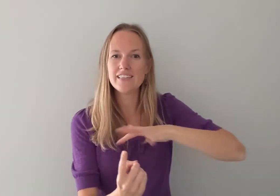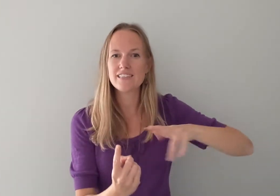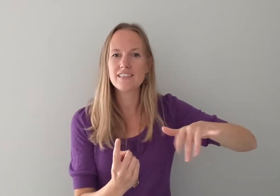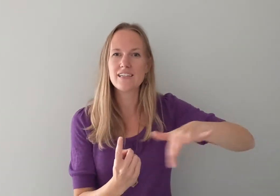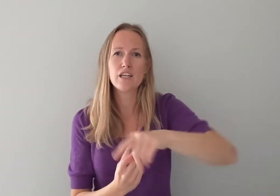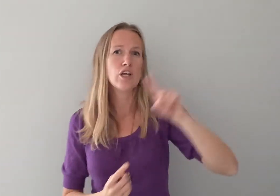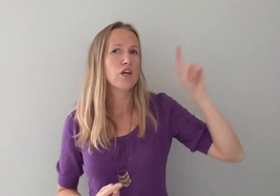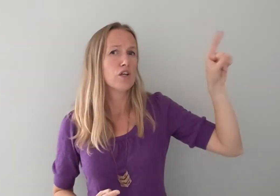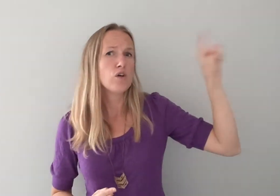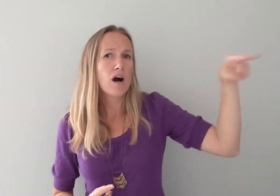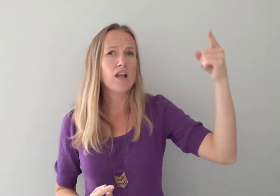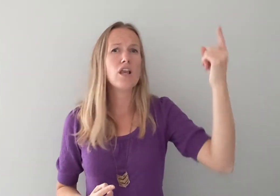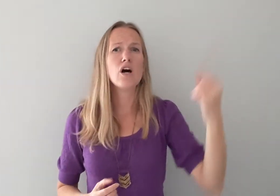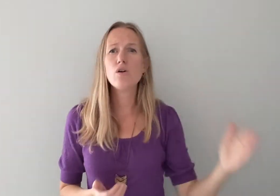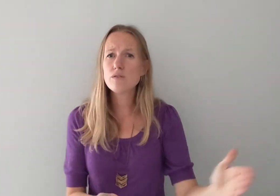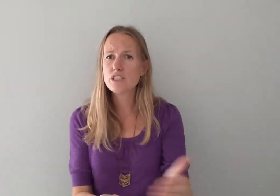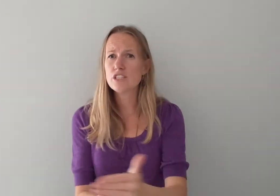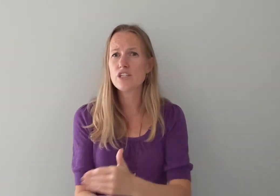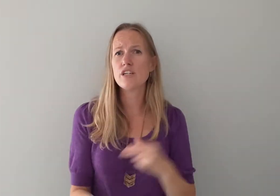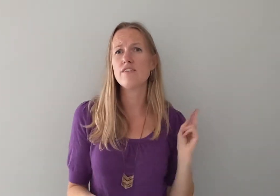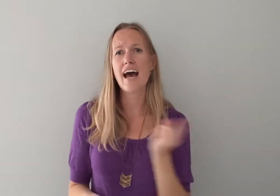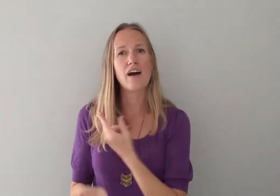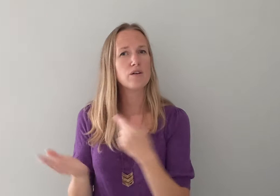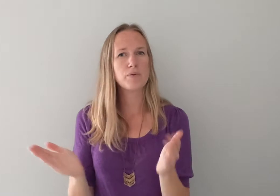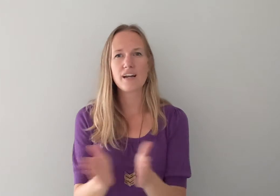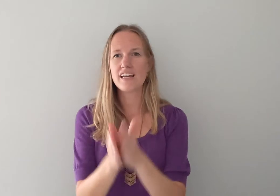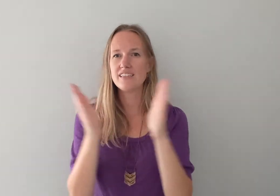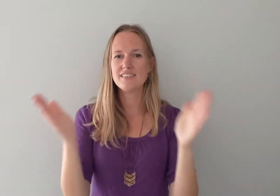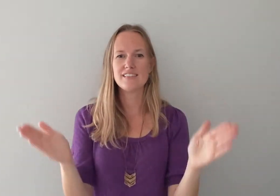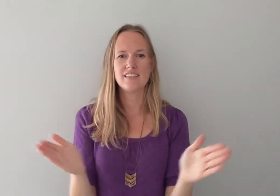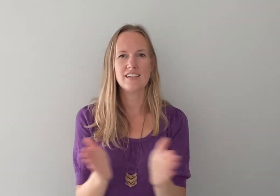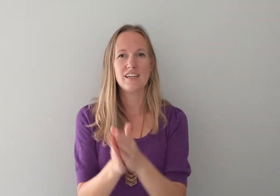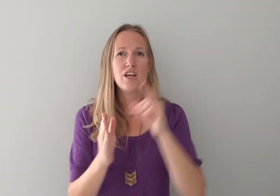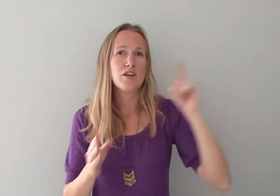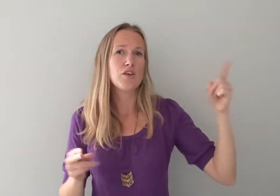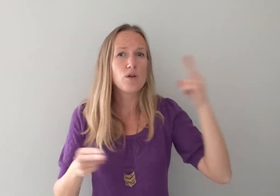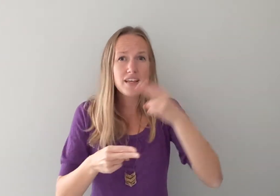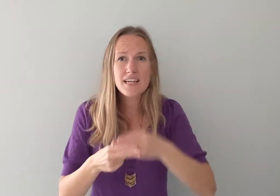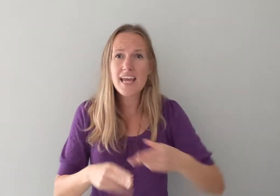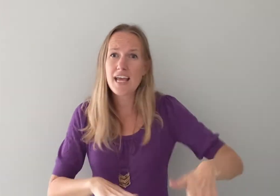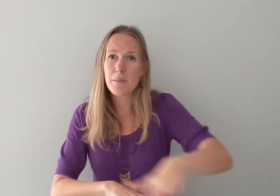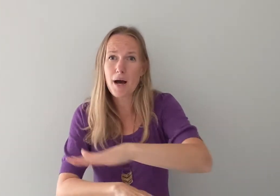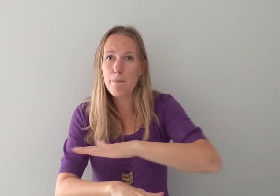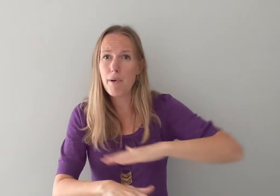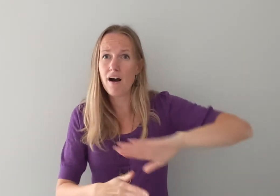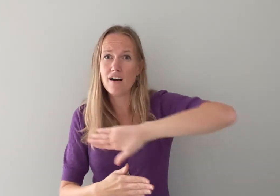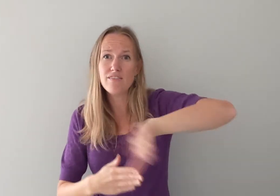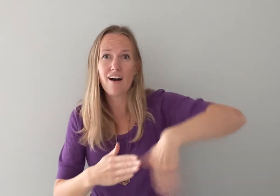place. You alone deserve our praise. You're the name above